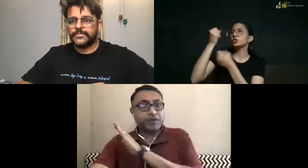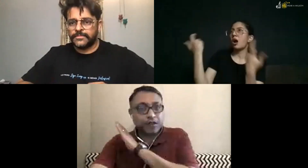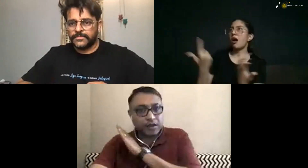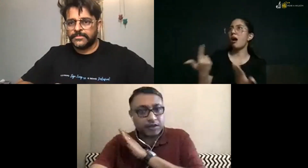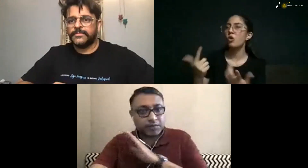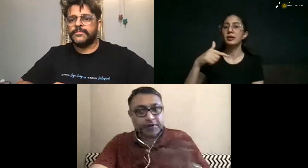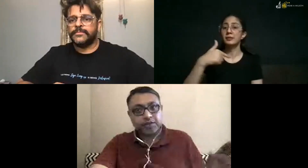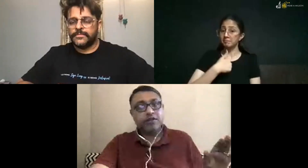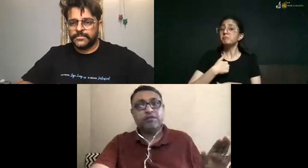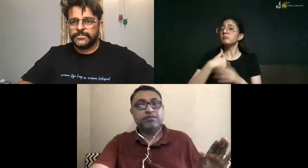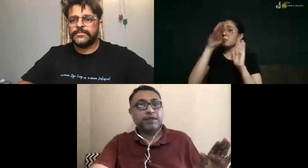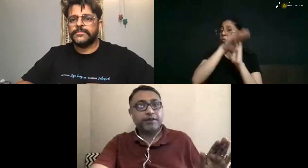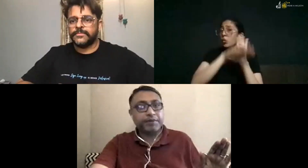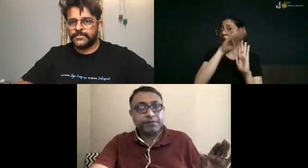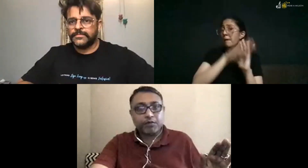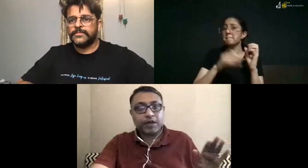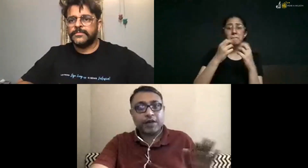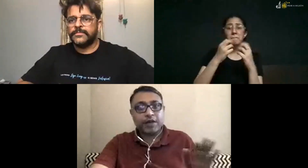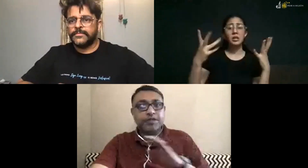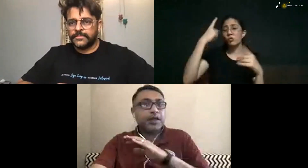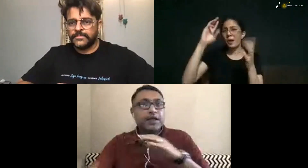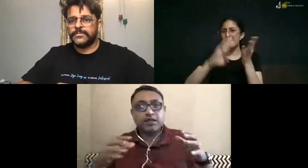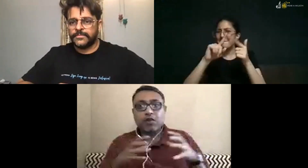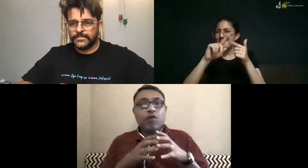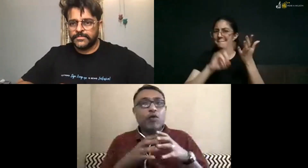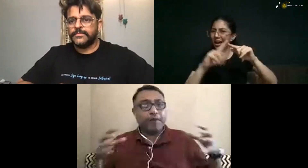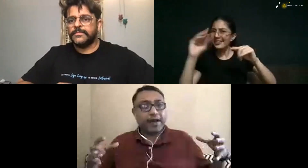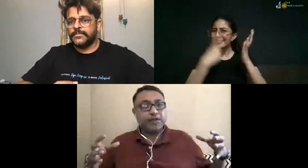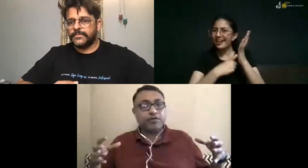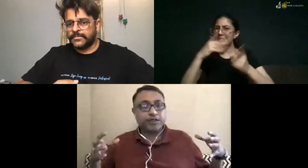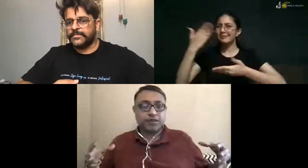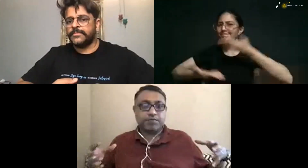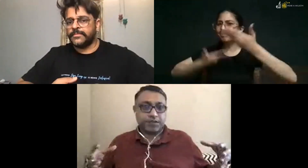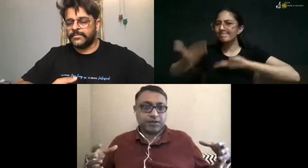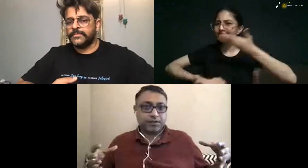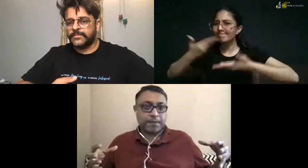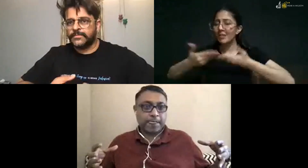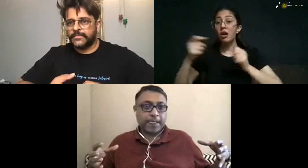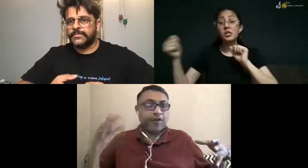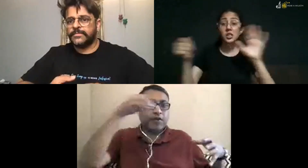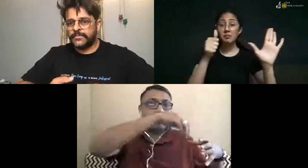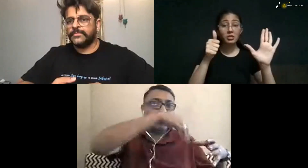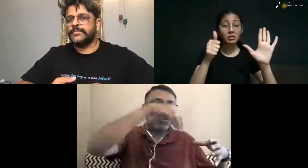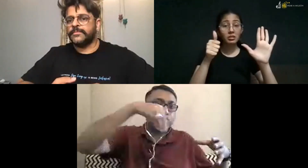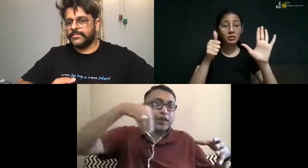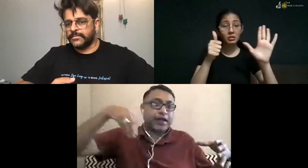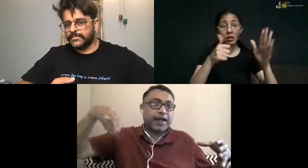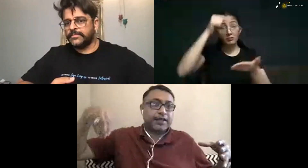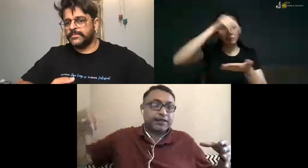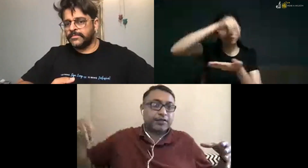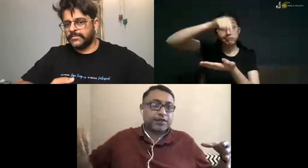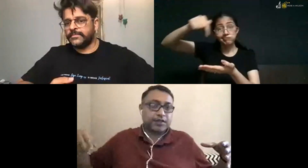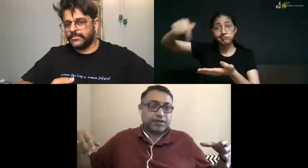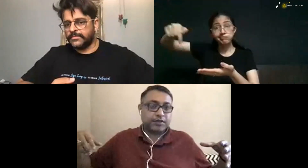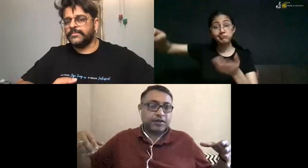programs, conducting professional development programs. It's a whole package of 6 months. And you have to go through that entire